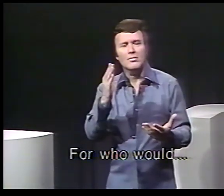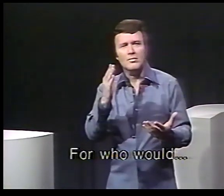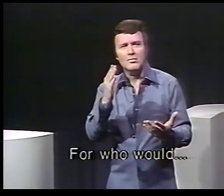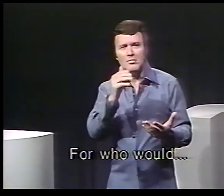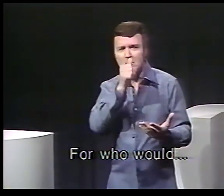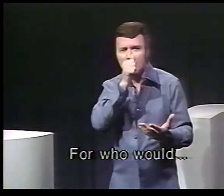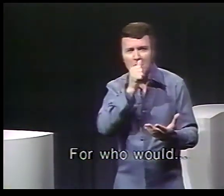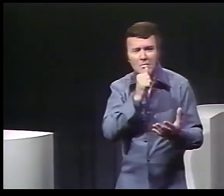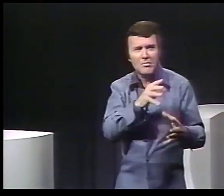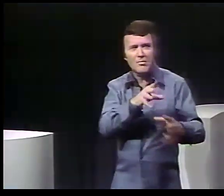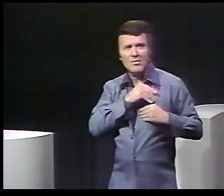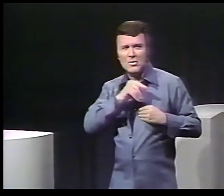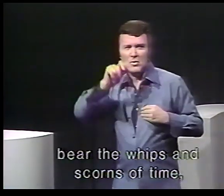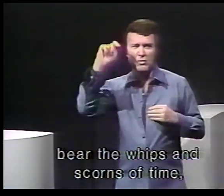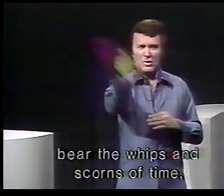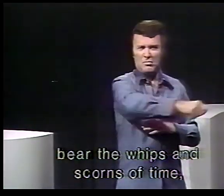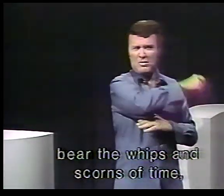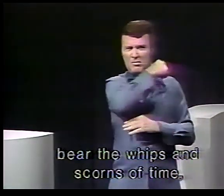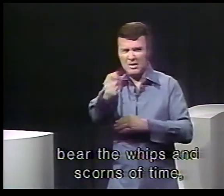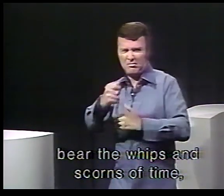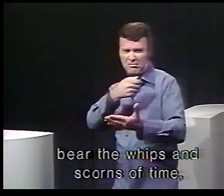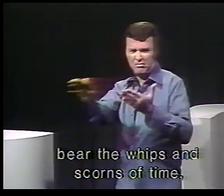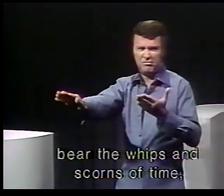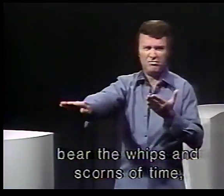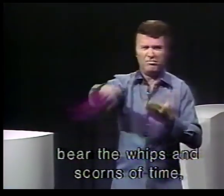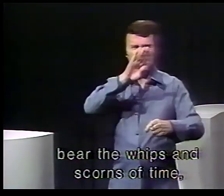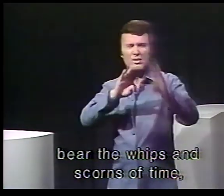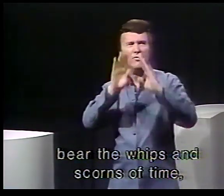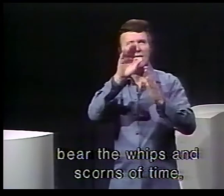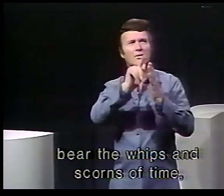For who would bear the whips and scorns of time,